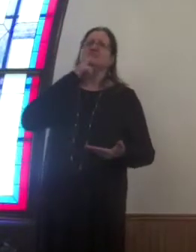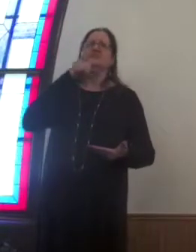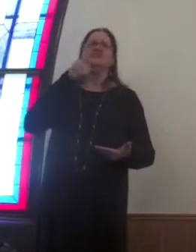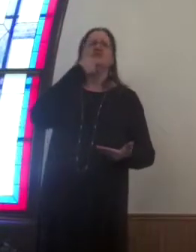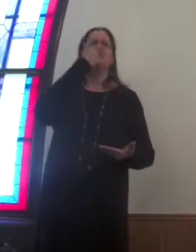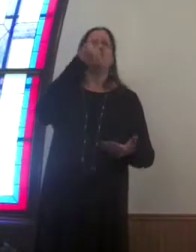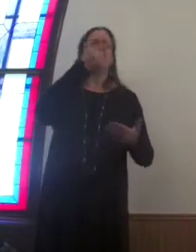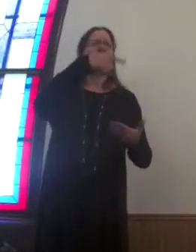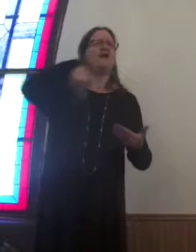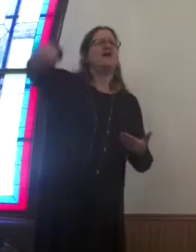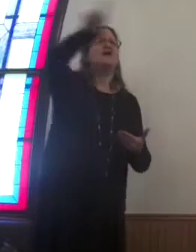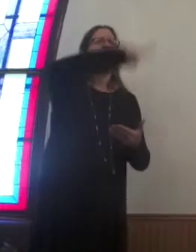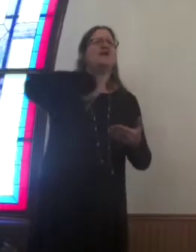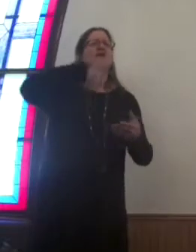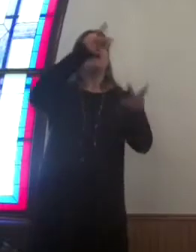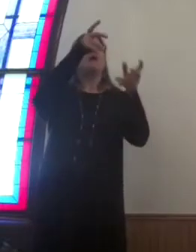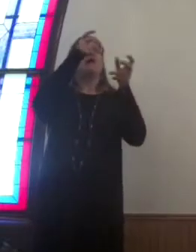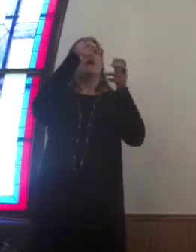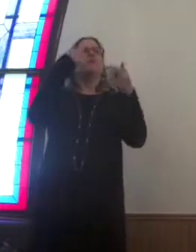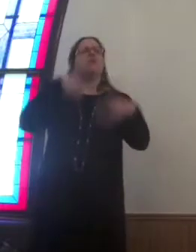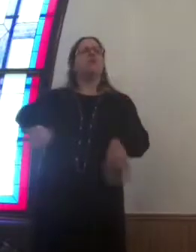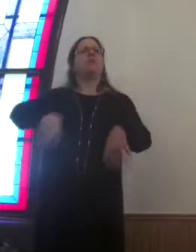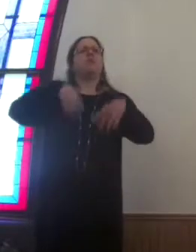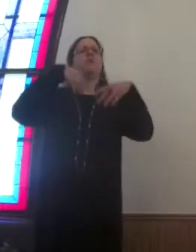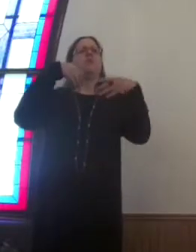boldness that it took everybody's breath away.